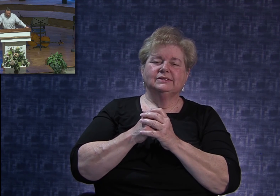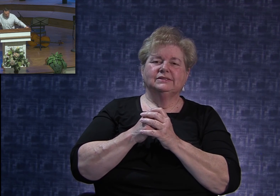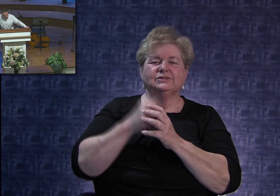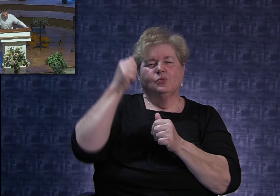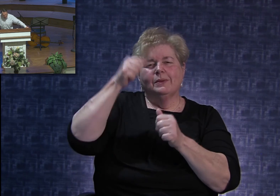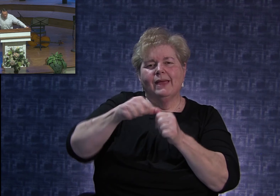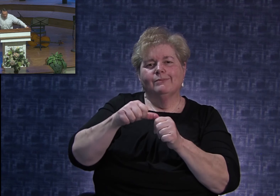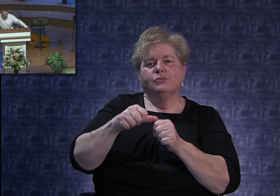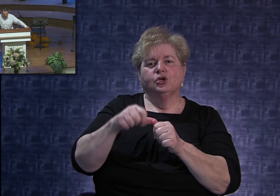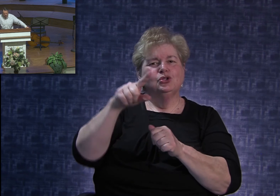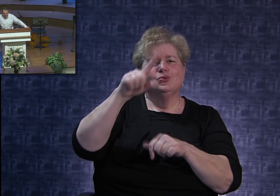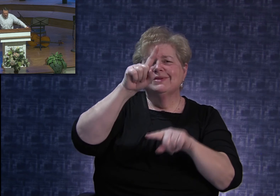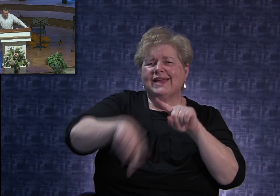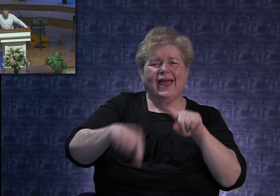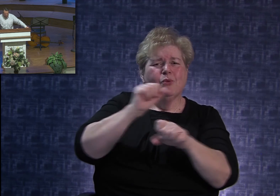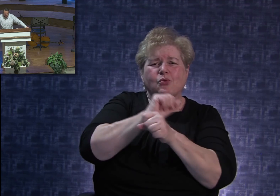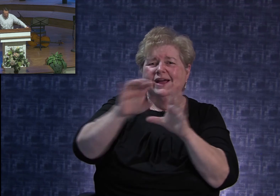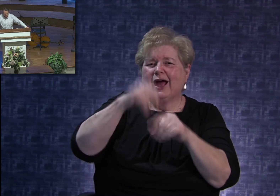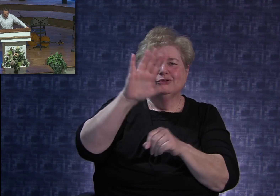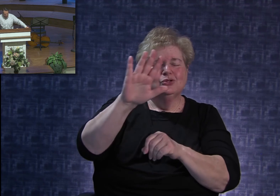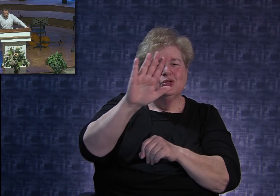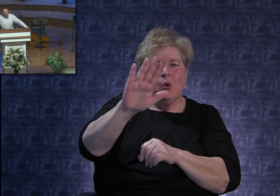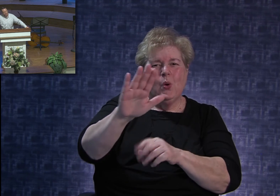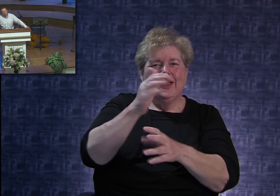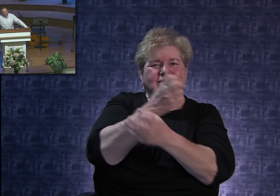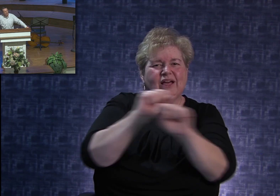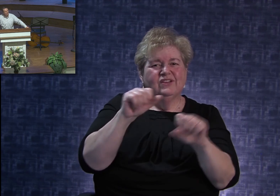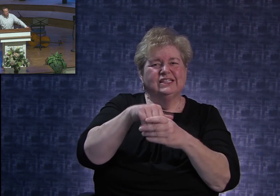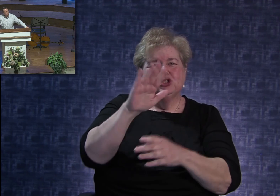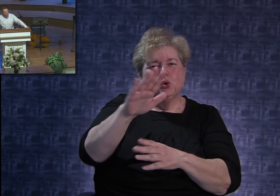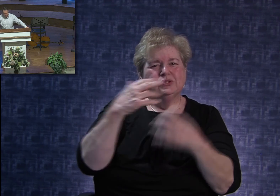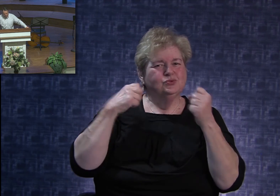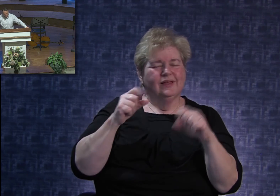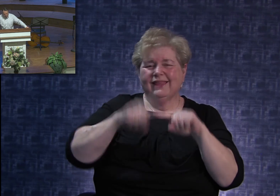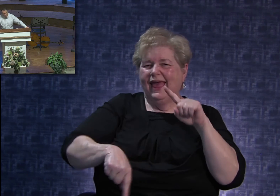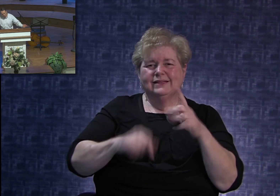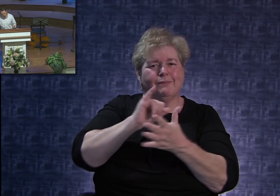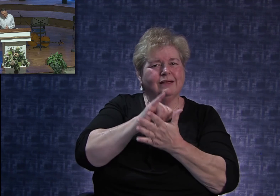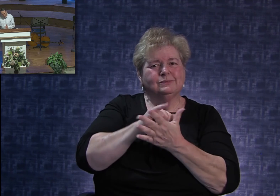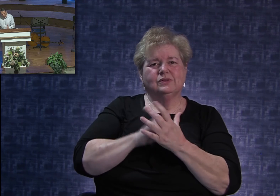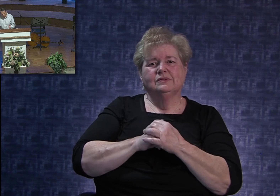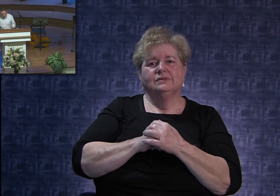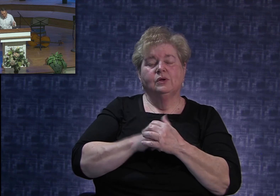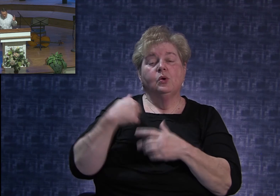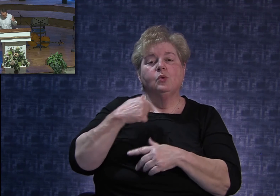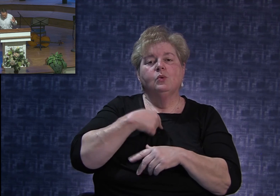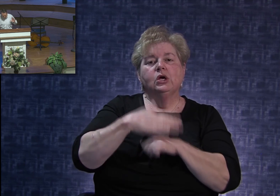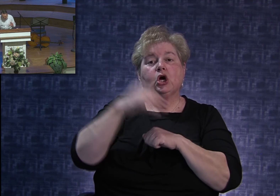remember this. You cannot work out your own salvation in your own strength. While we are called